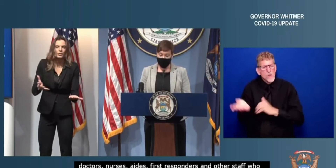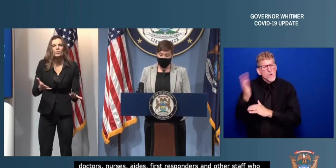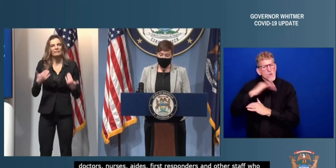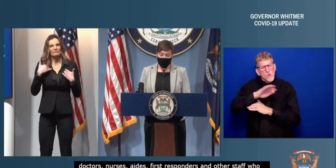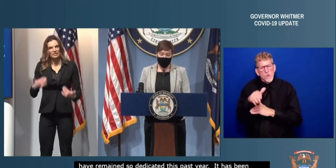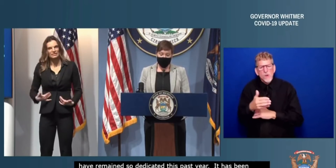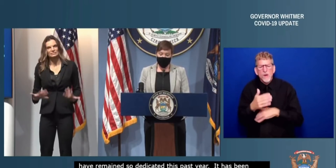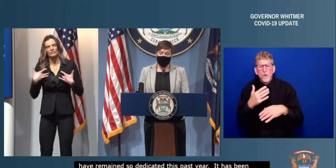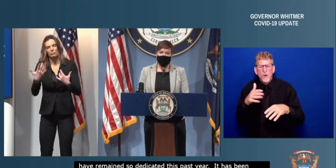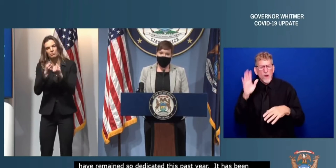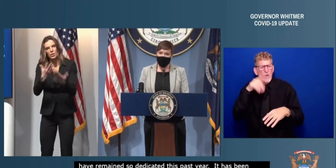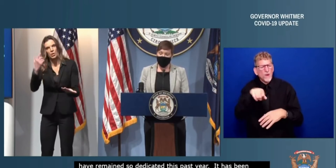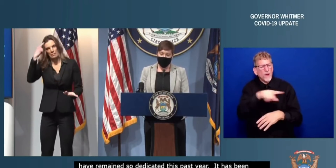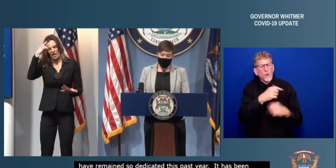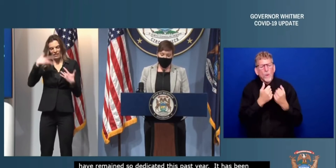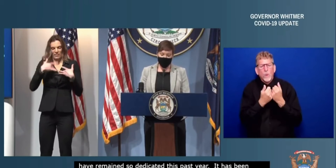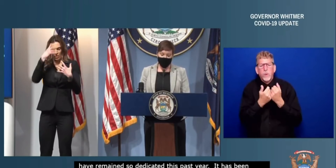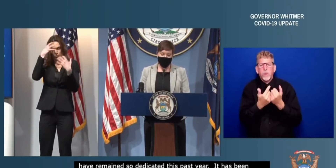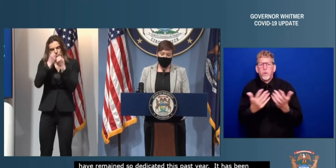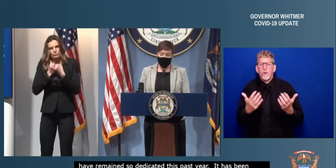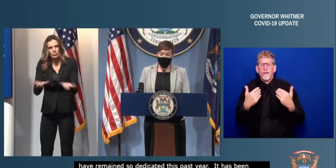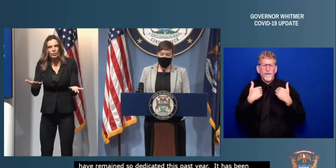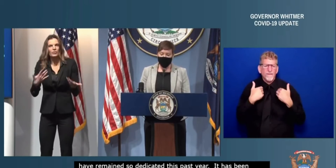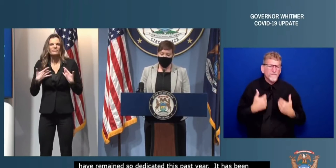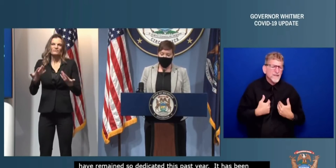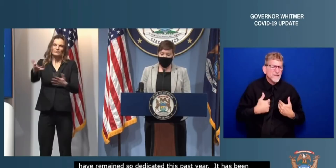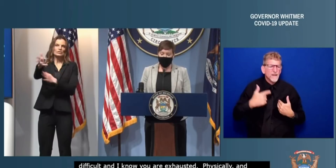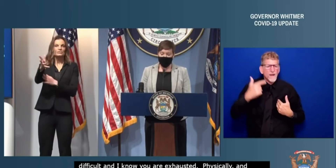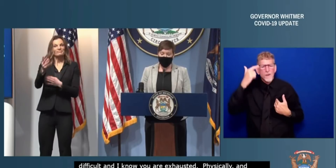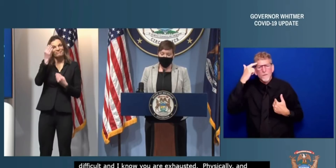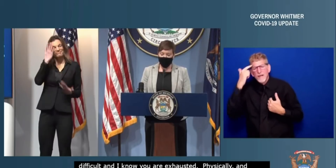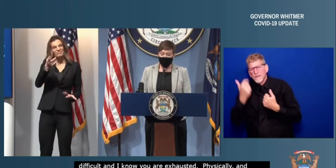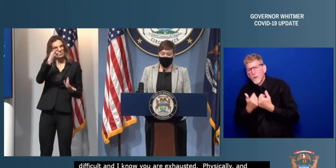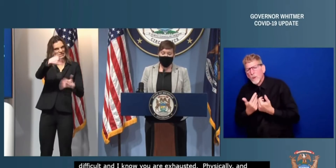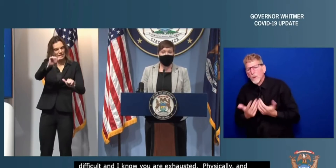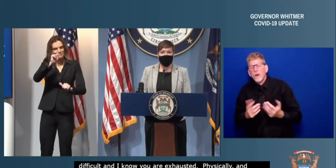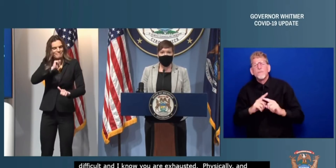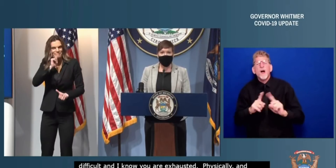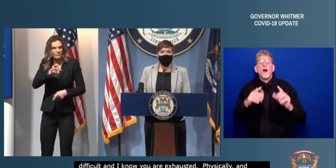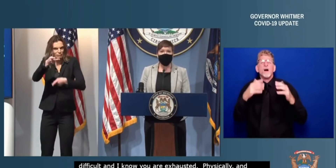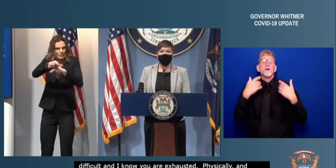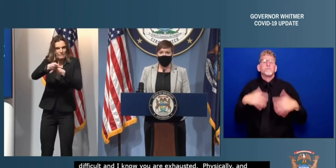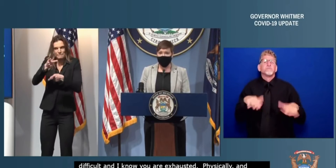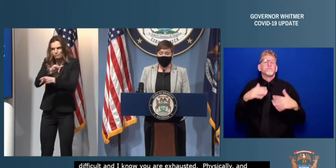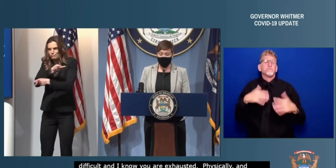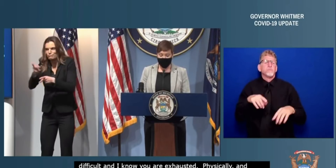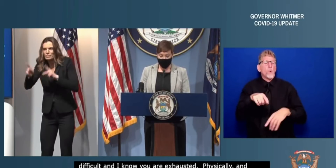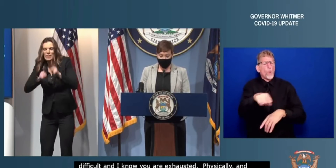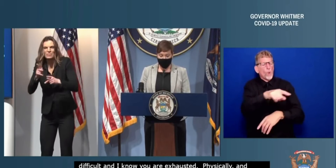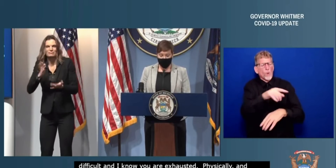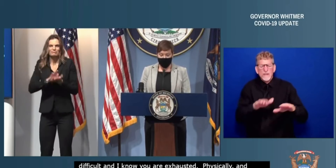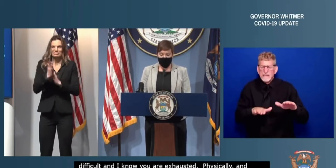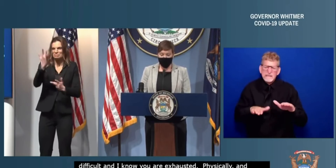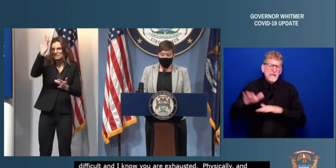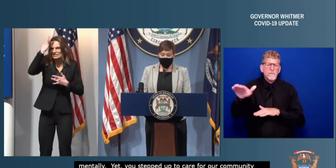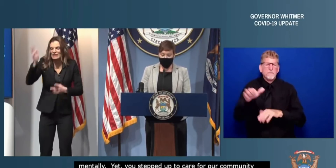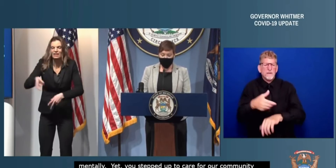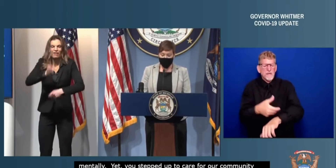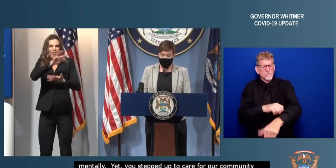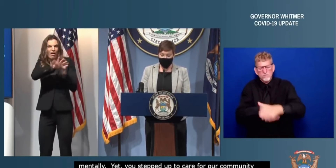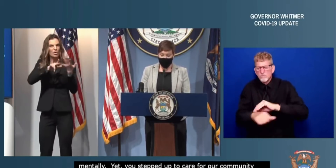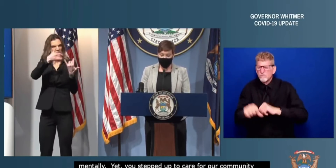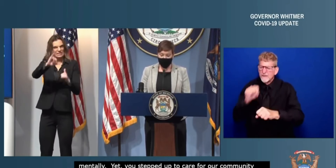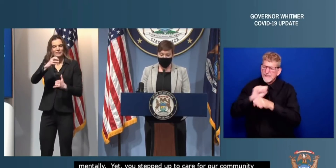and mentally. Yet you stepped up to care for our community members and helped keep our healthcare systems running. This